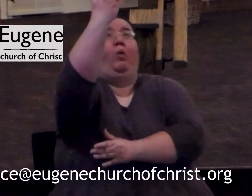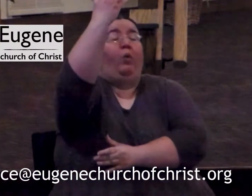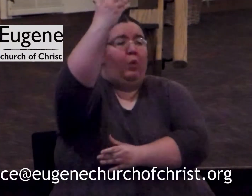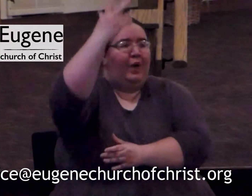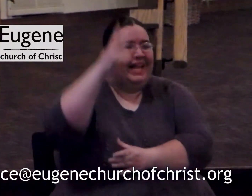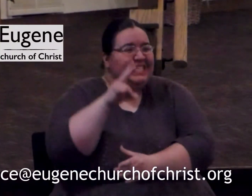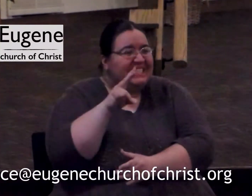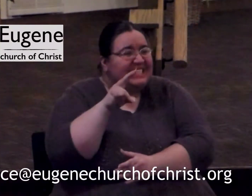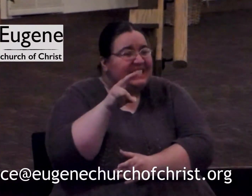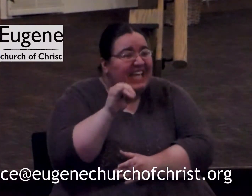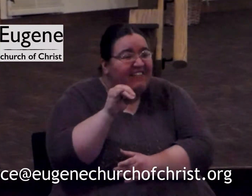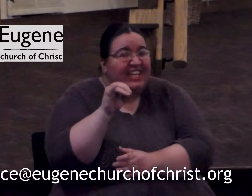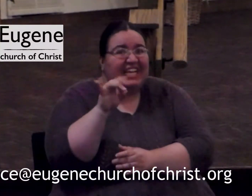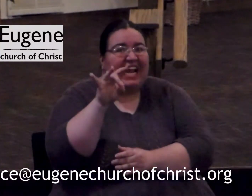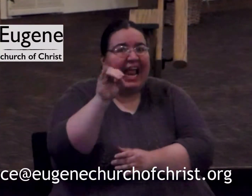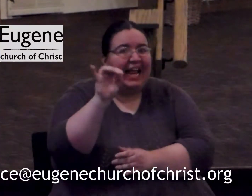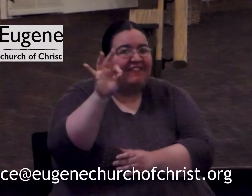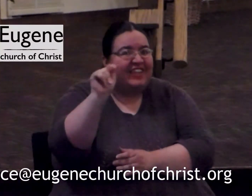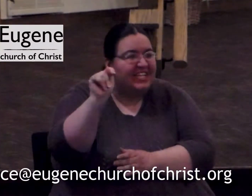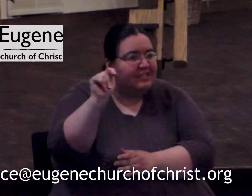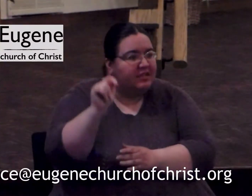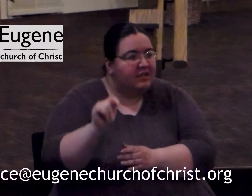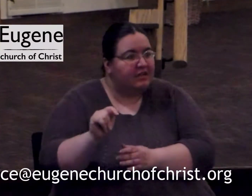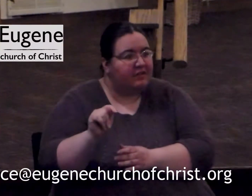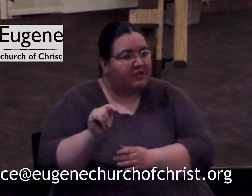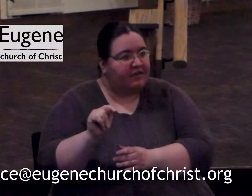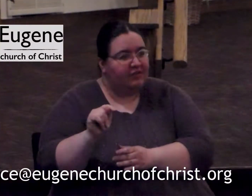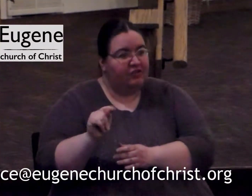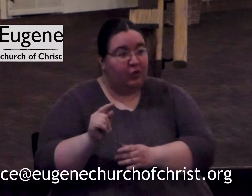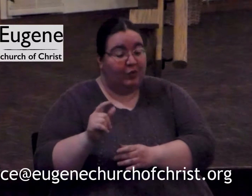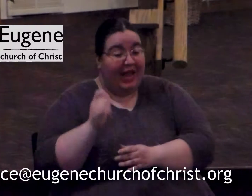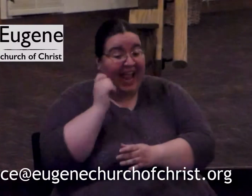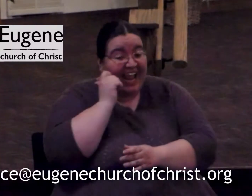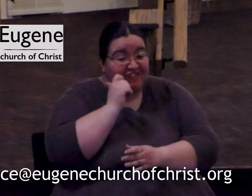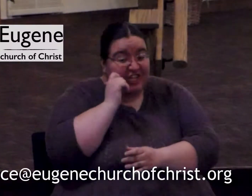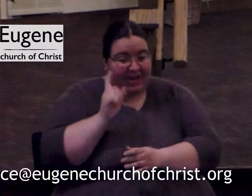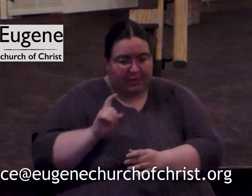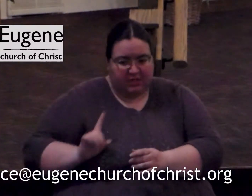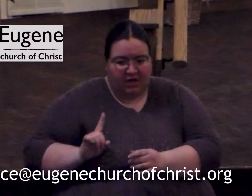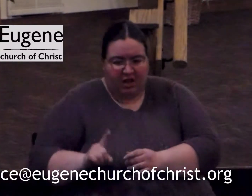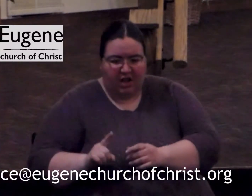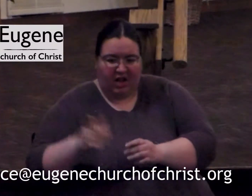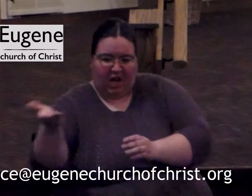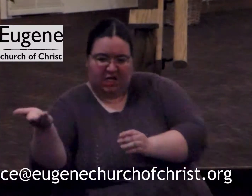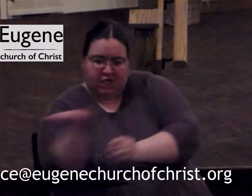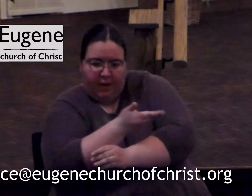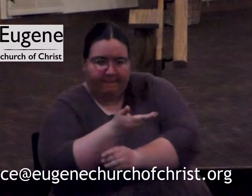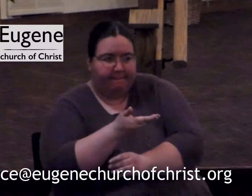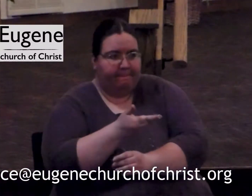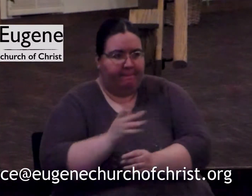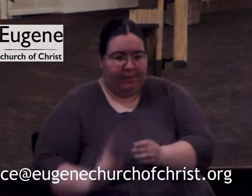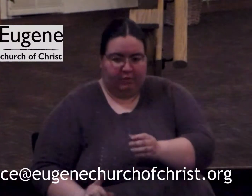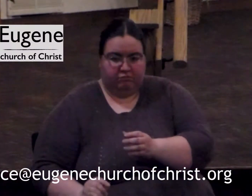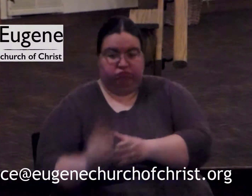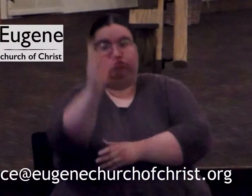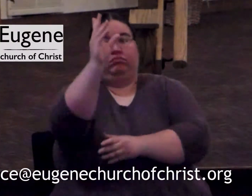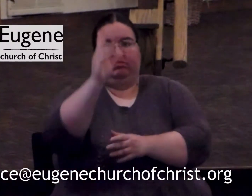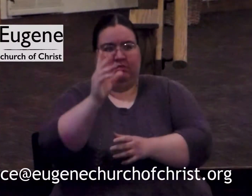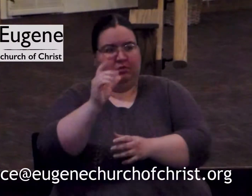they'll have to keep going out and cutting it off every day as it's growing so much. And I would imagine that there are probably a lot of kids